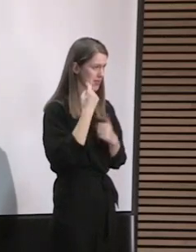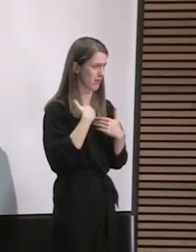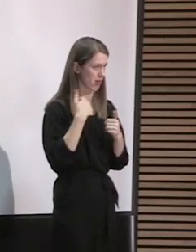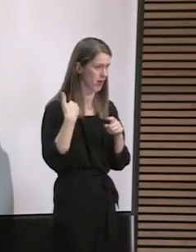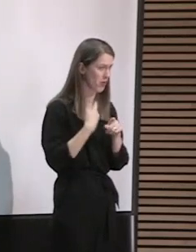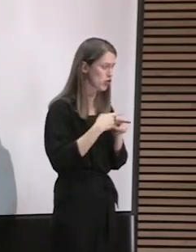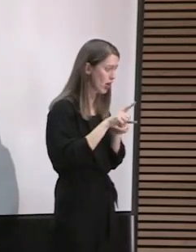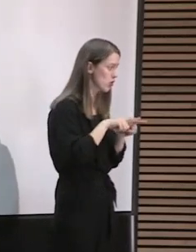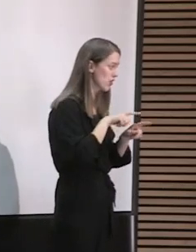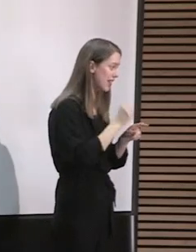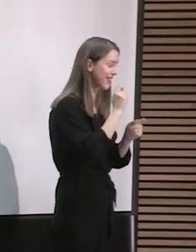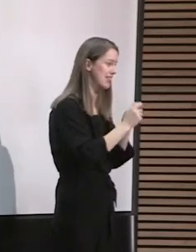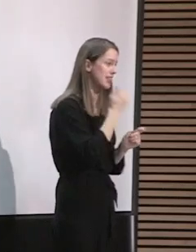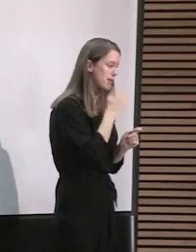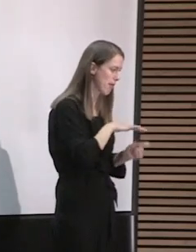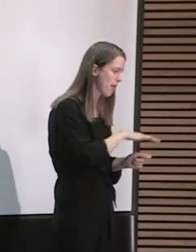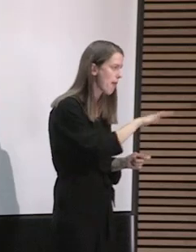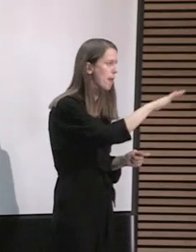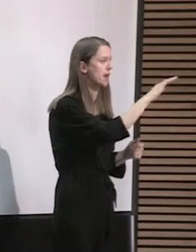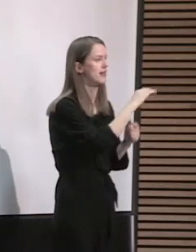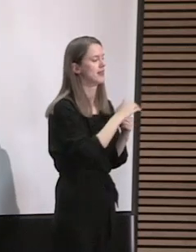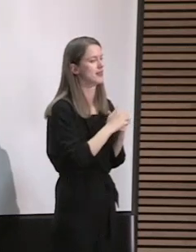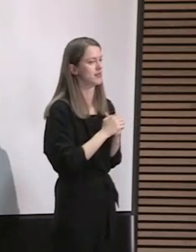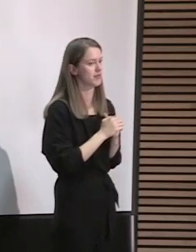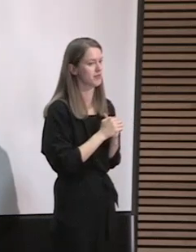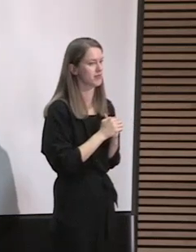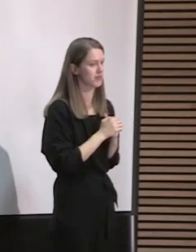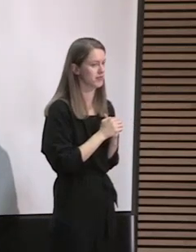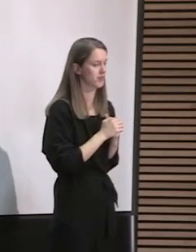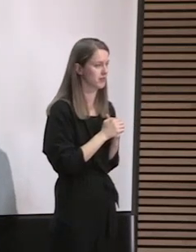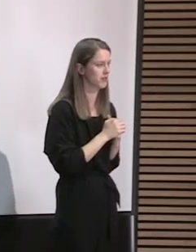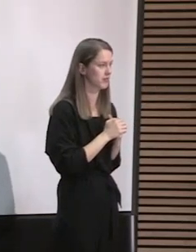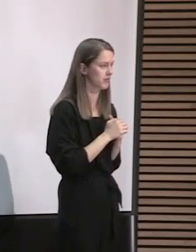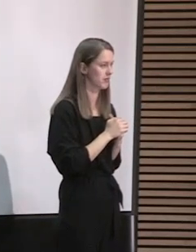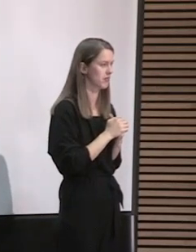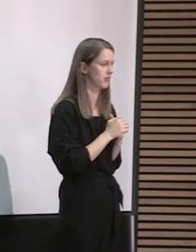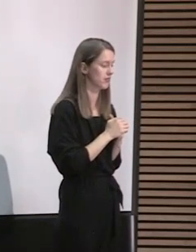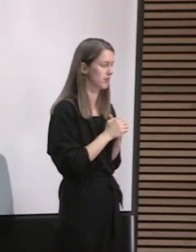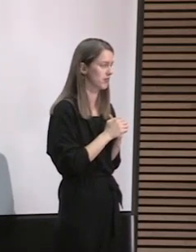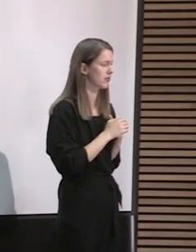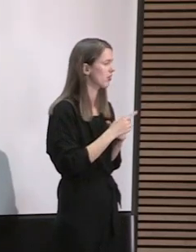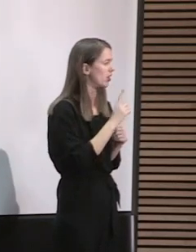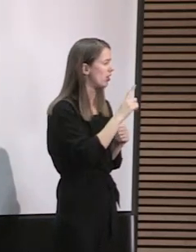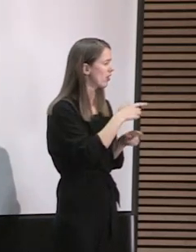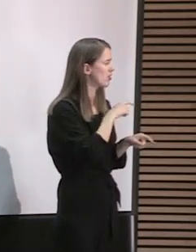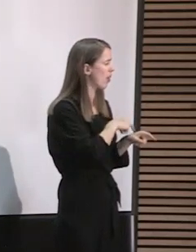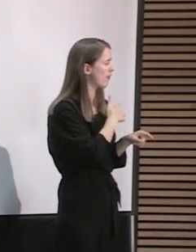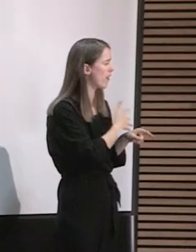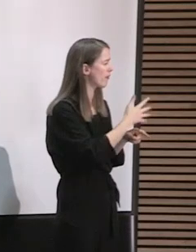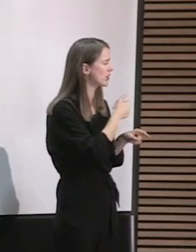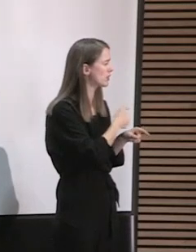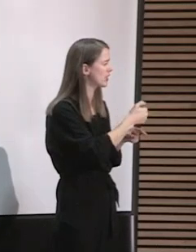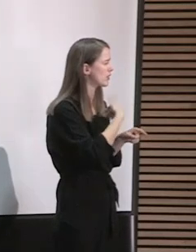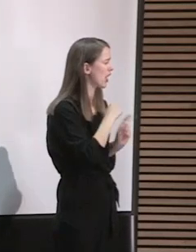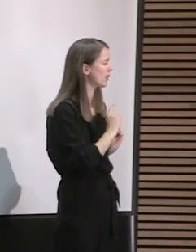those testing numbers back up again. I've made no secret of the fact during that period of whatever it was, 5 or 6 weeks that I was the